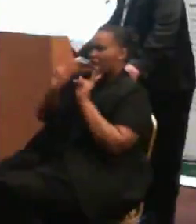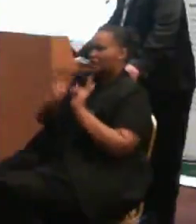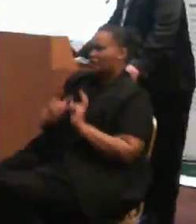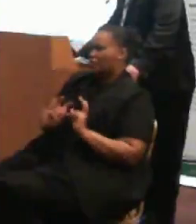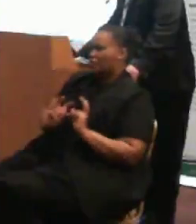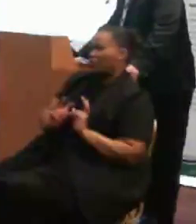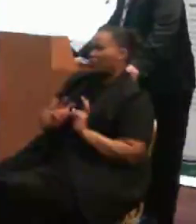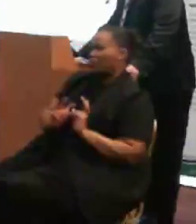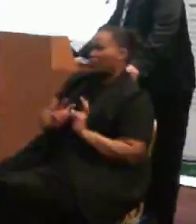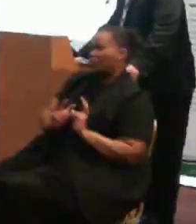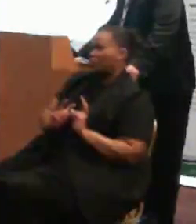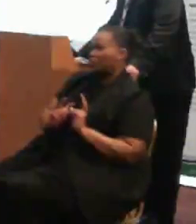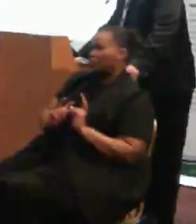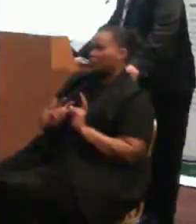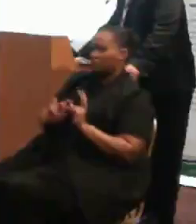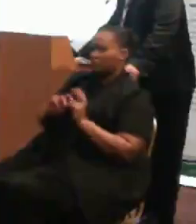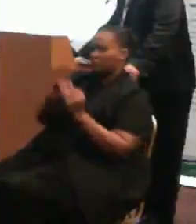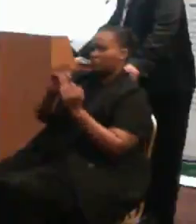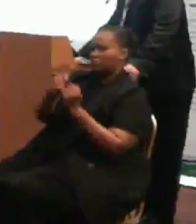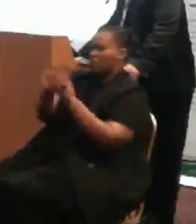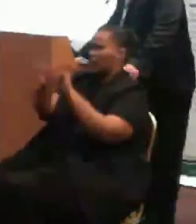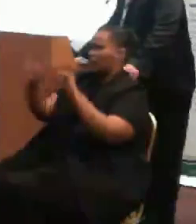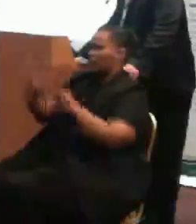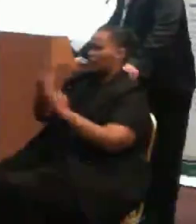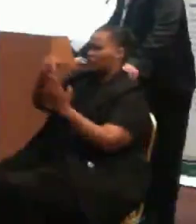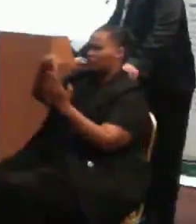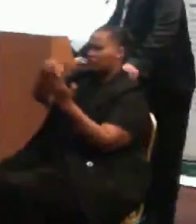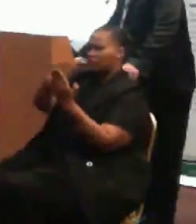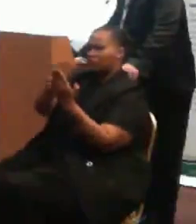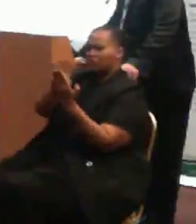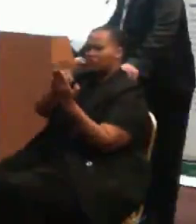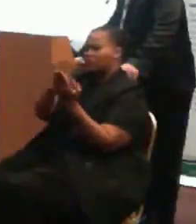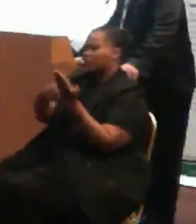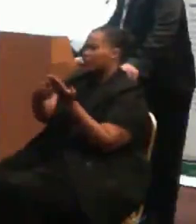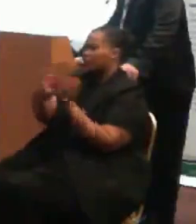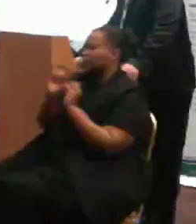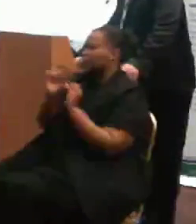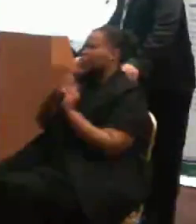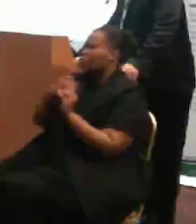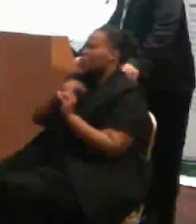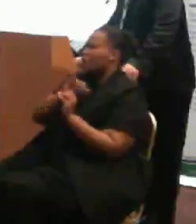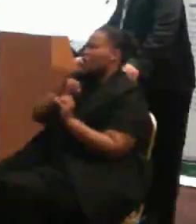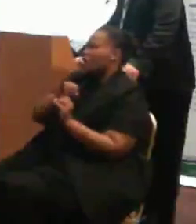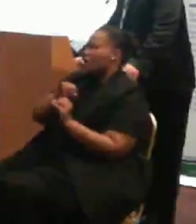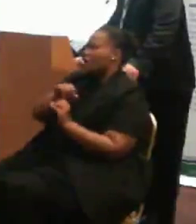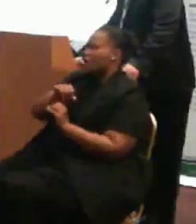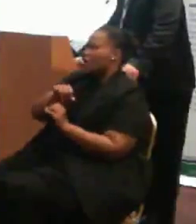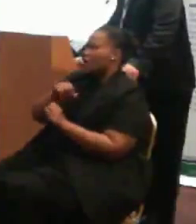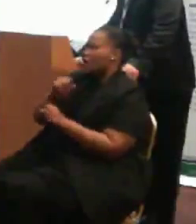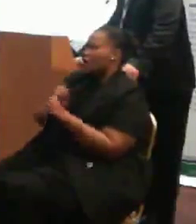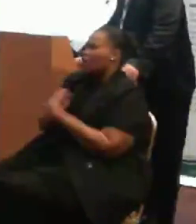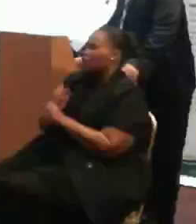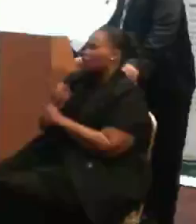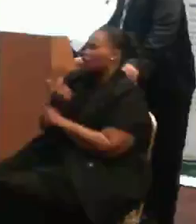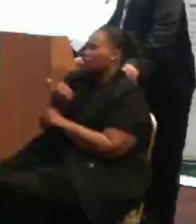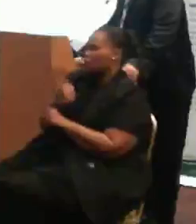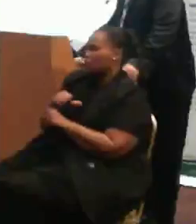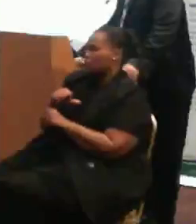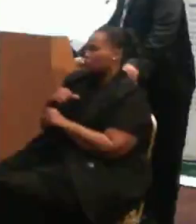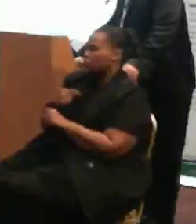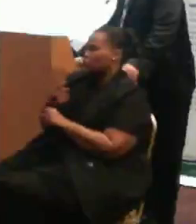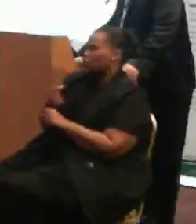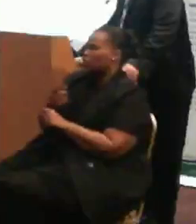the elements inside the invoices, and I mean, we've had Joburg municipality illustrate that with the last hearings. Are they